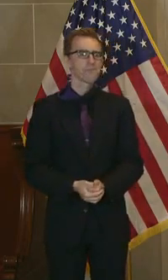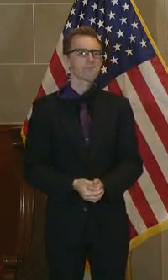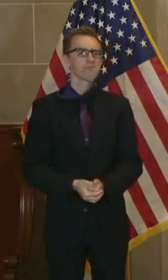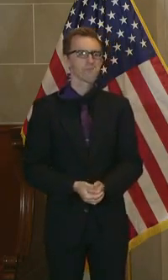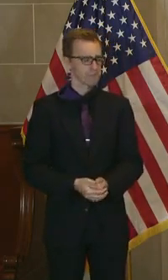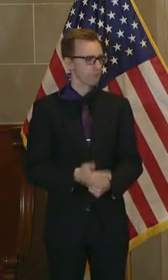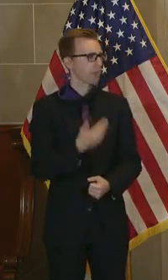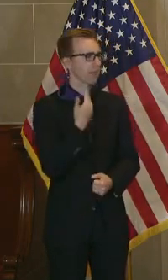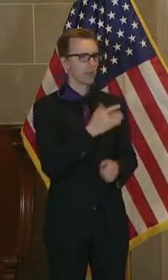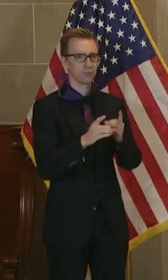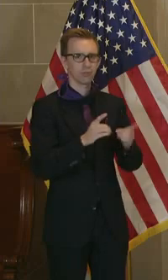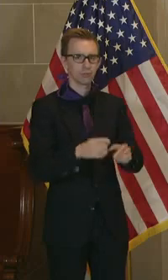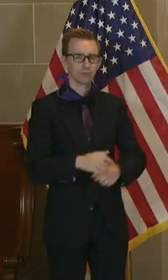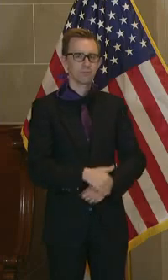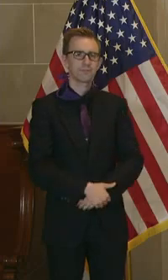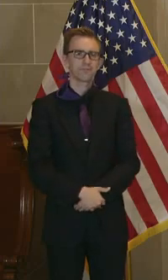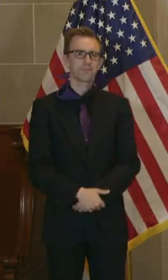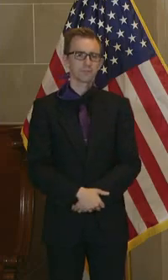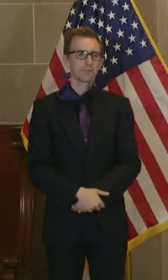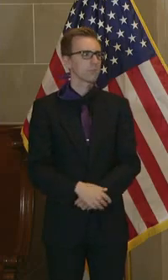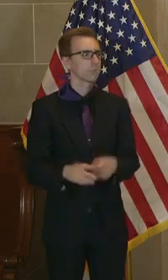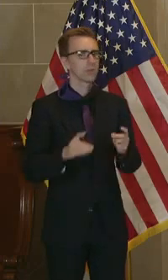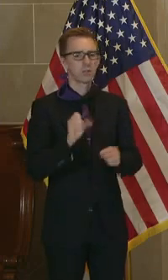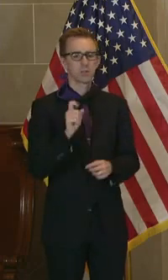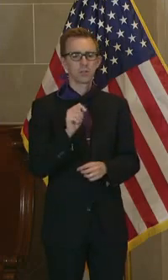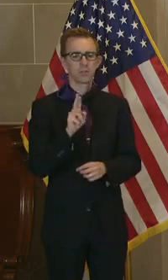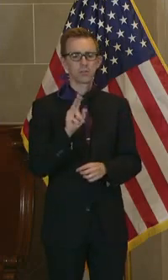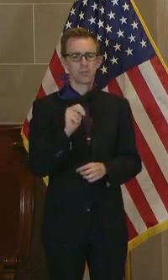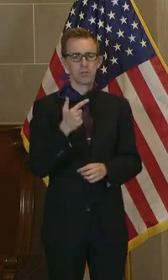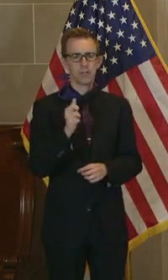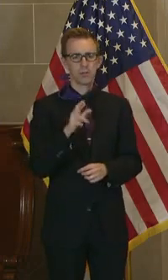All right. Thank you, Director. Director Stringer.